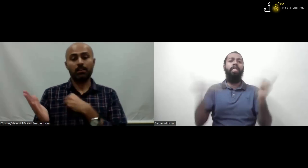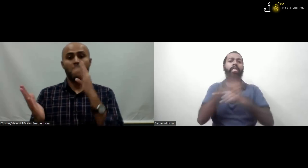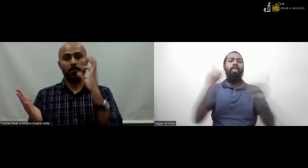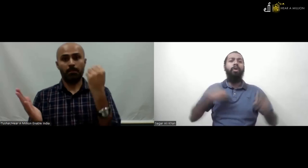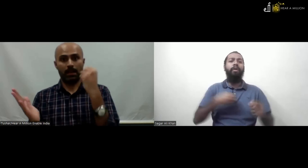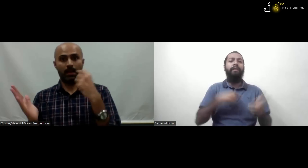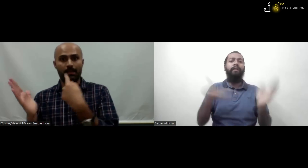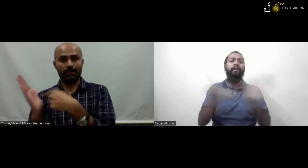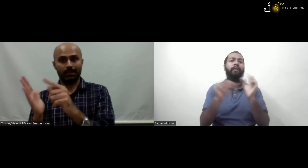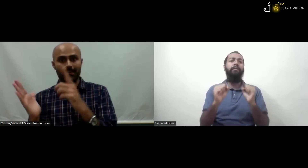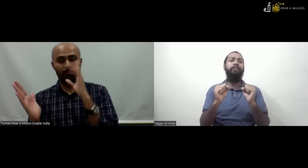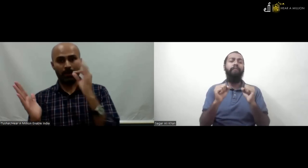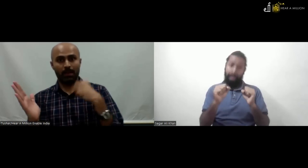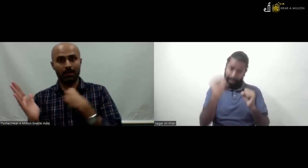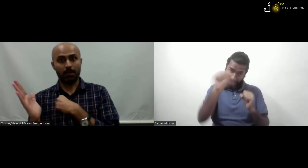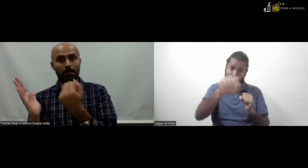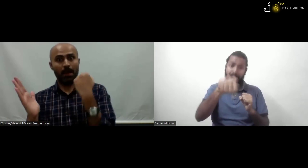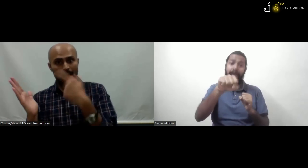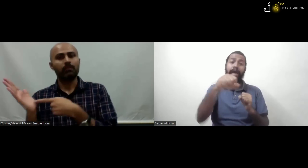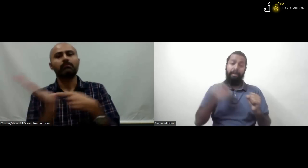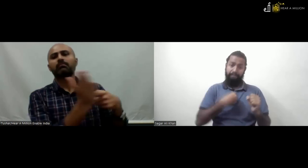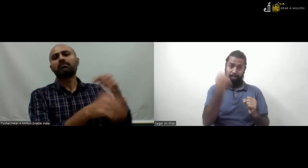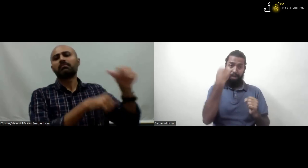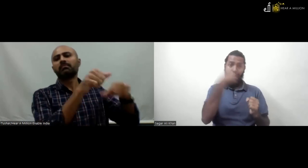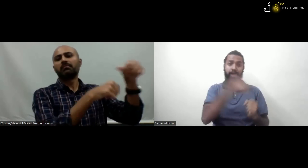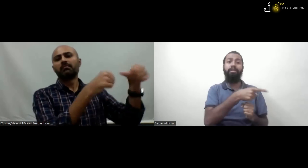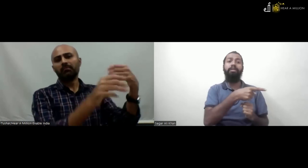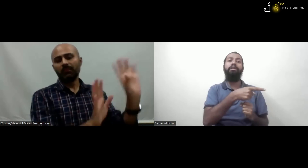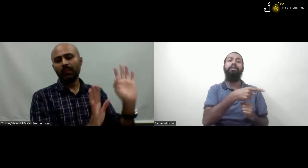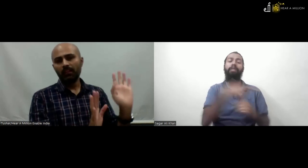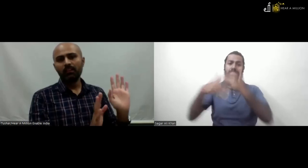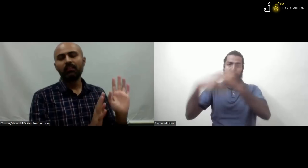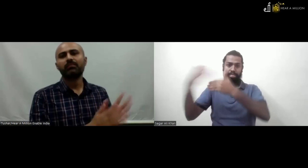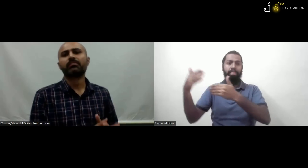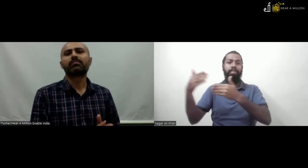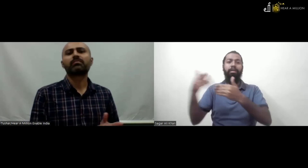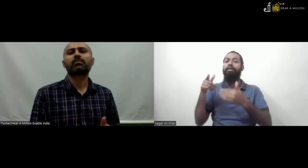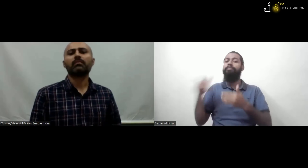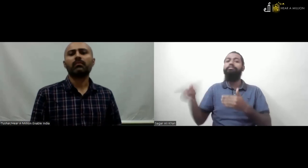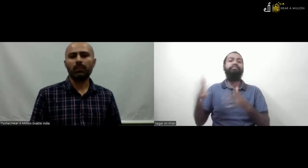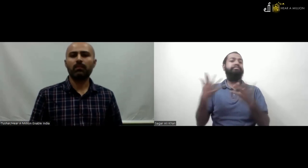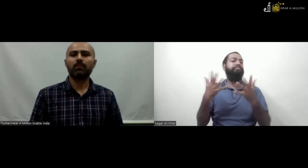in Assam, the medical certification did all the work, but in West Bengal, it was different.